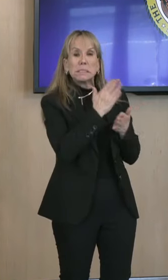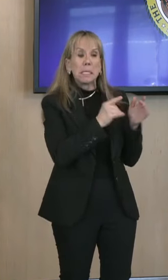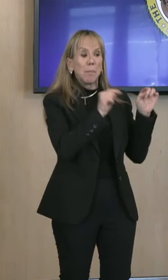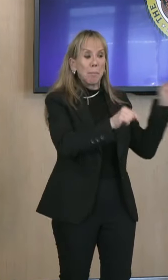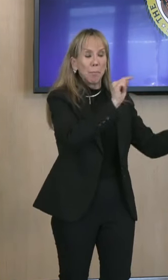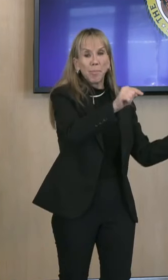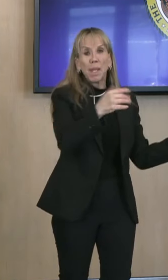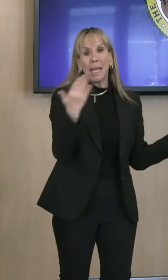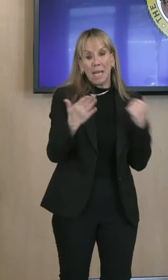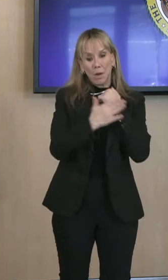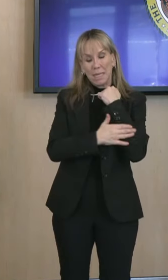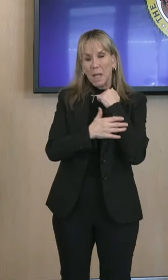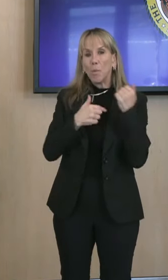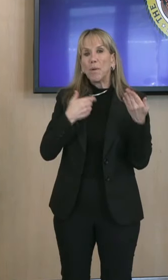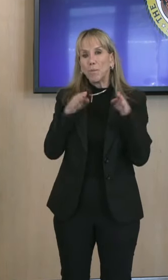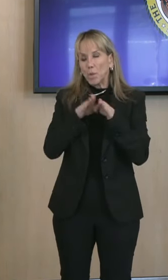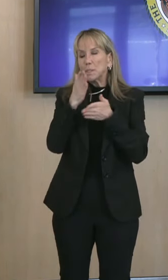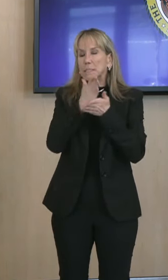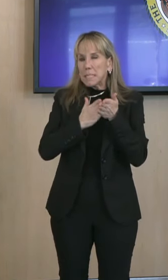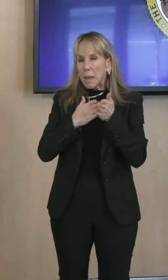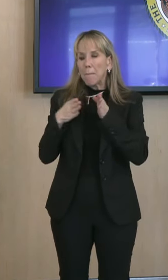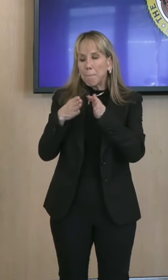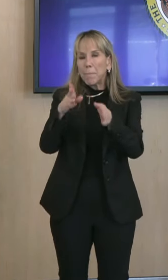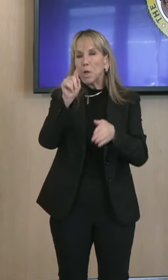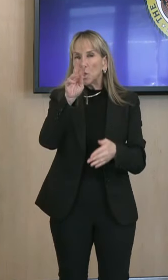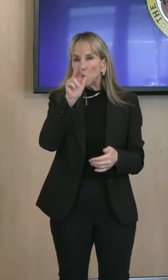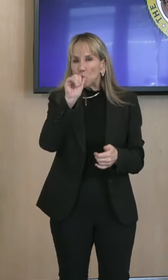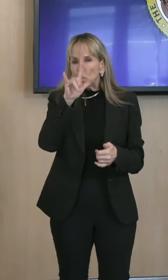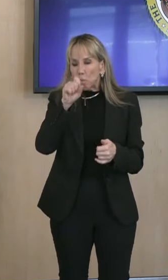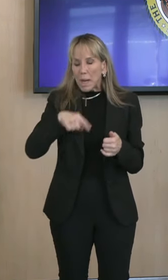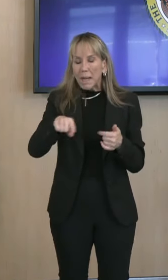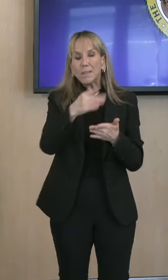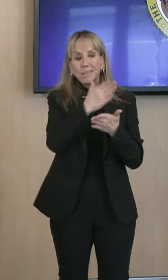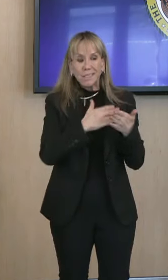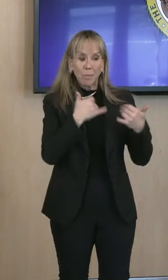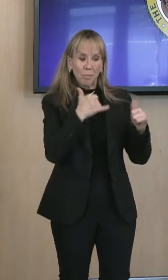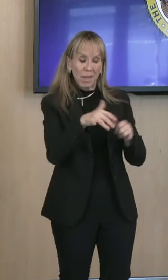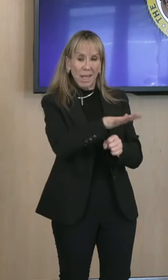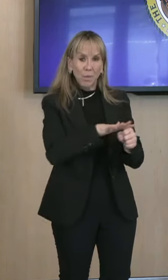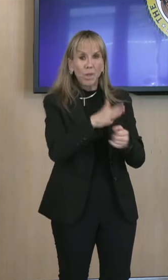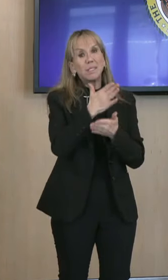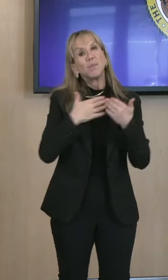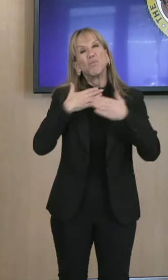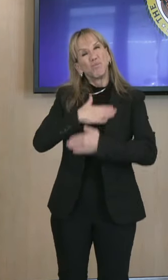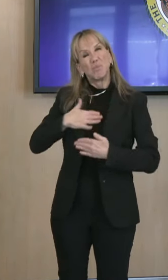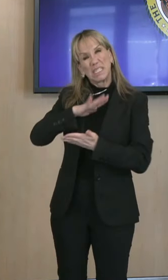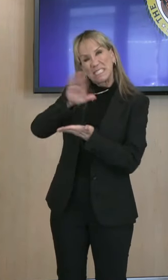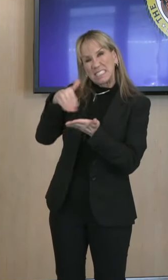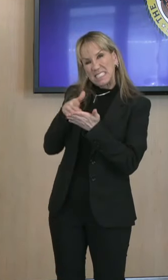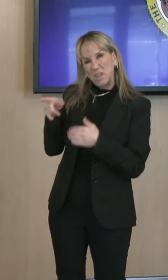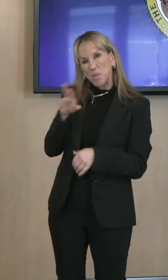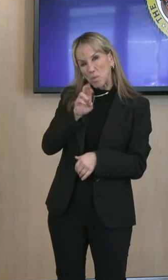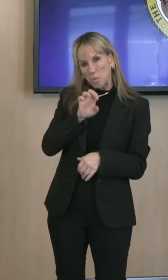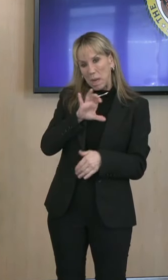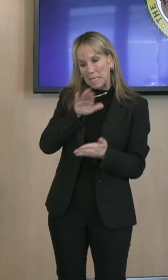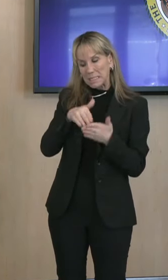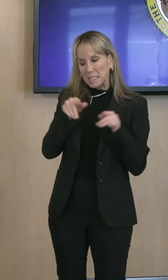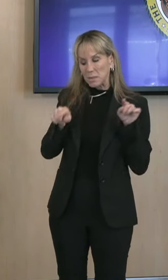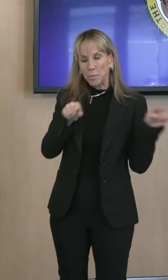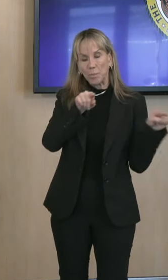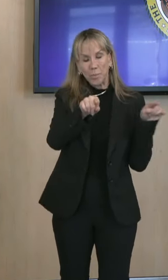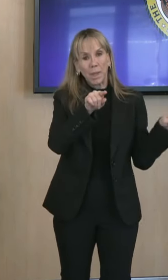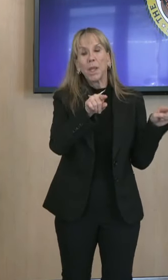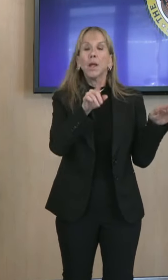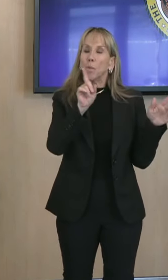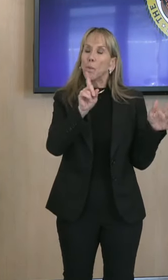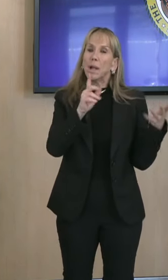of trails. We've closed contact services, playground structures, recreation centers, other areas where we are confident we can